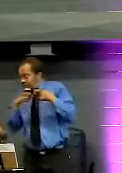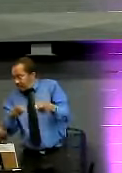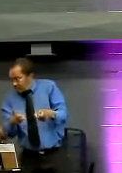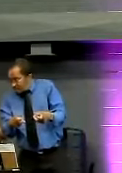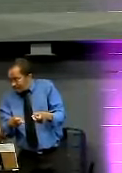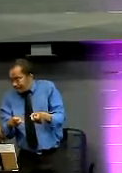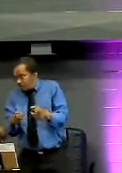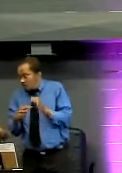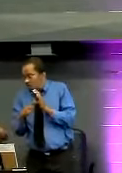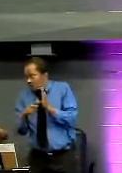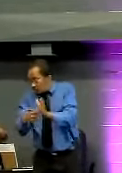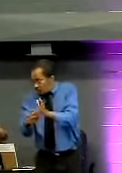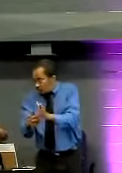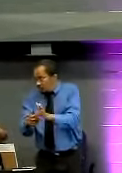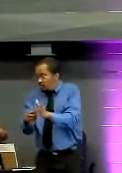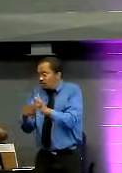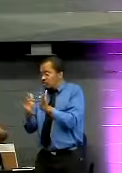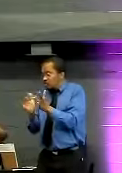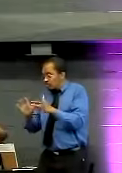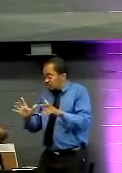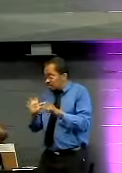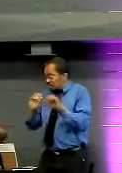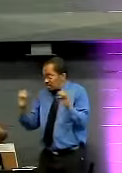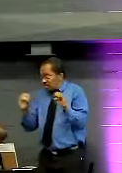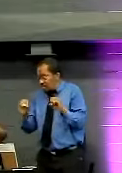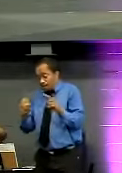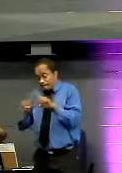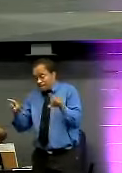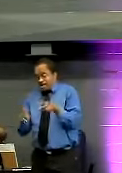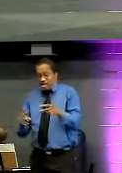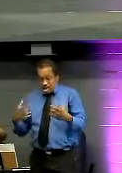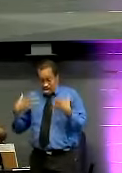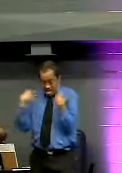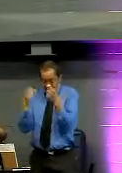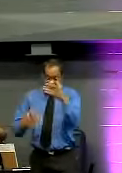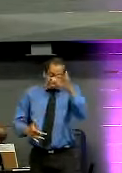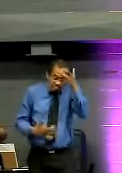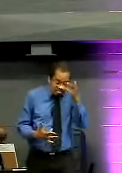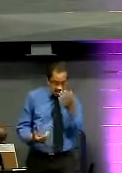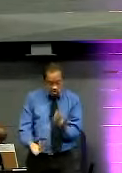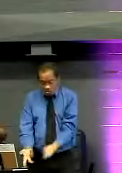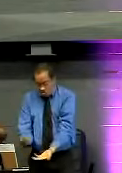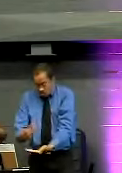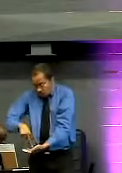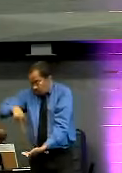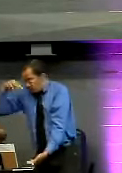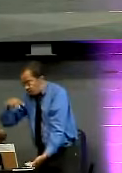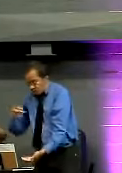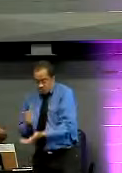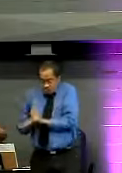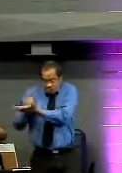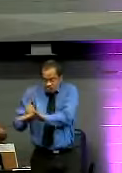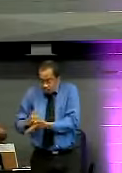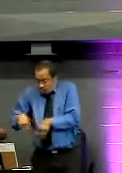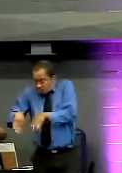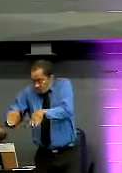command. Jesus did nothing since he's been there but heal the sick, raise the dead, Help the lame to walk. Help the blind to see.